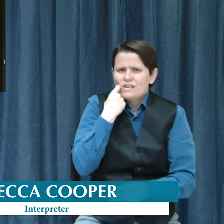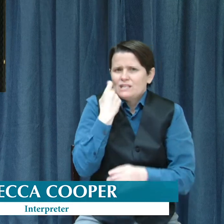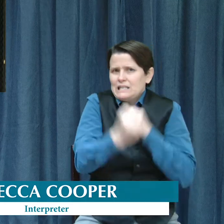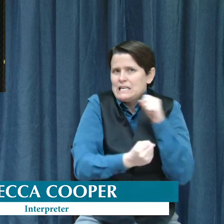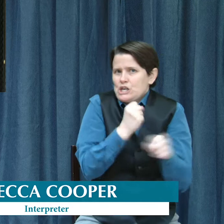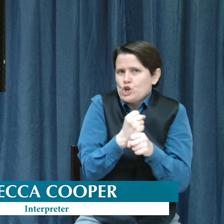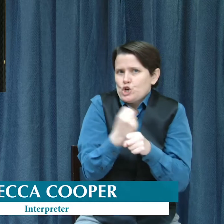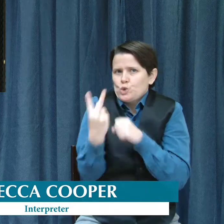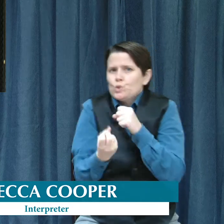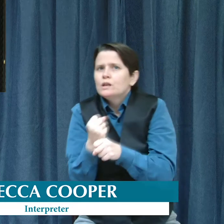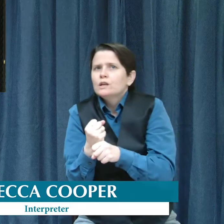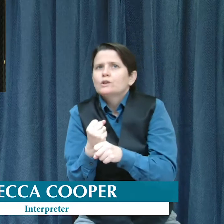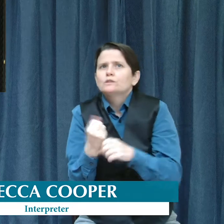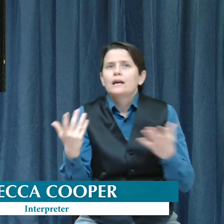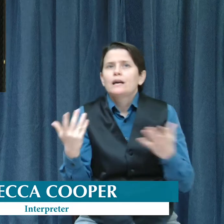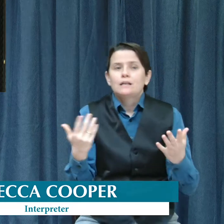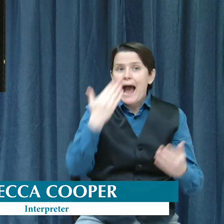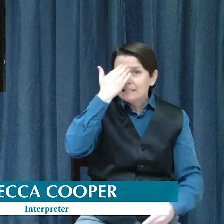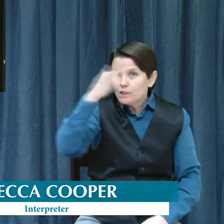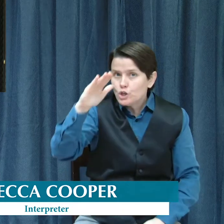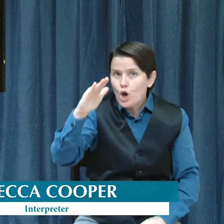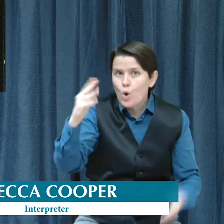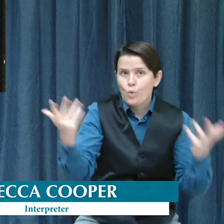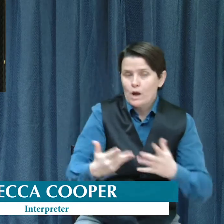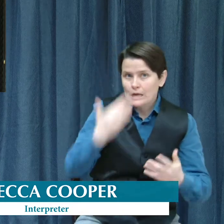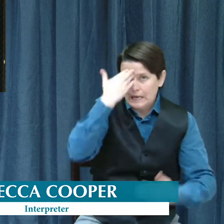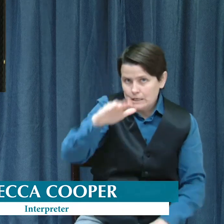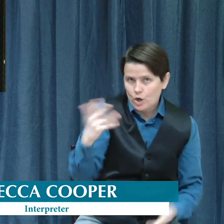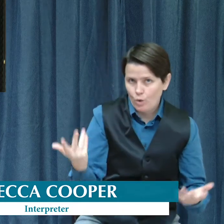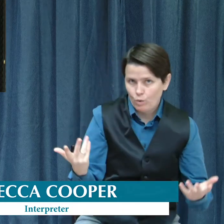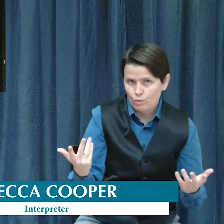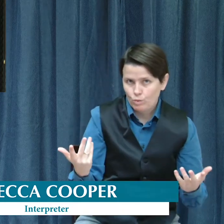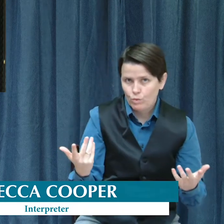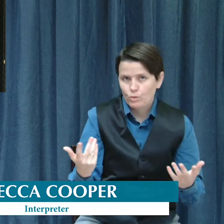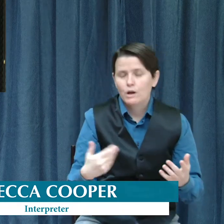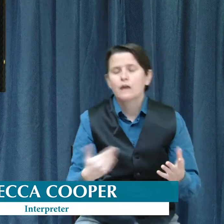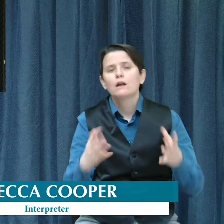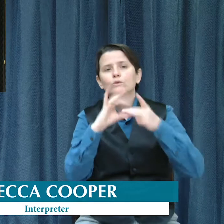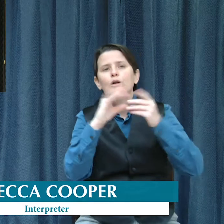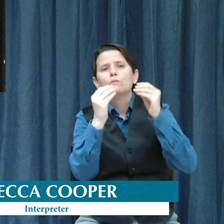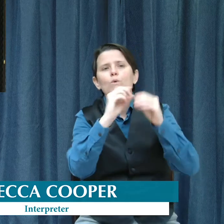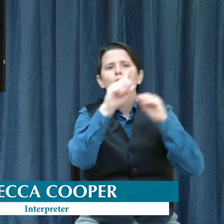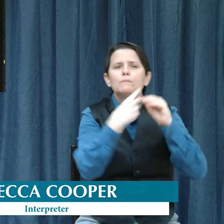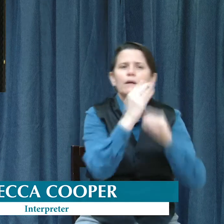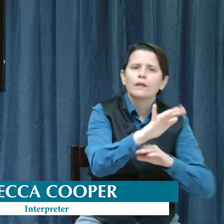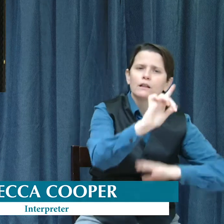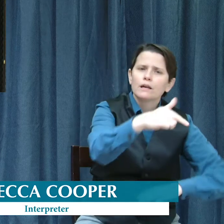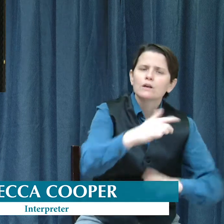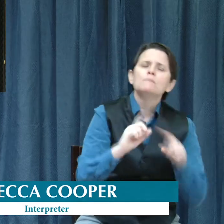gosh, I didn't know what I didn't know what I didn't know. I'll talk more about that, about knowing what I didn't know, in a moment. But